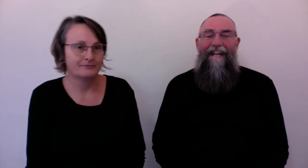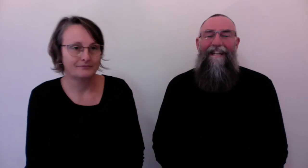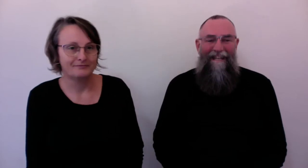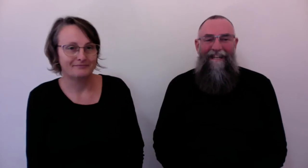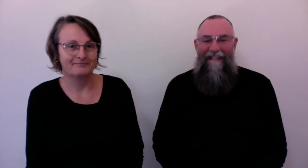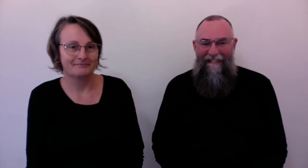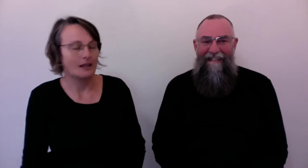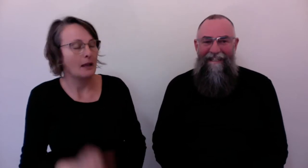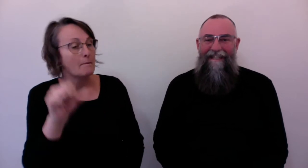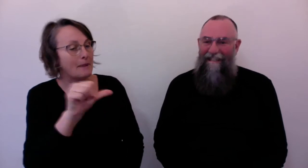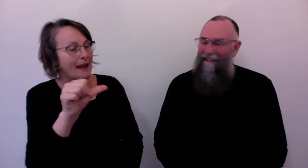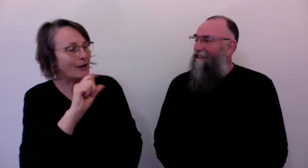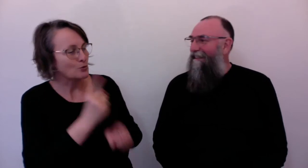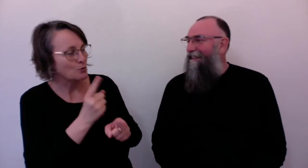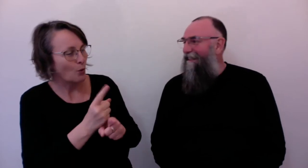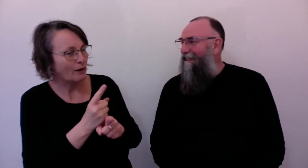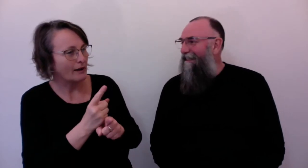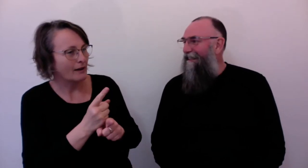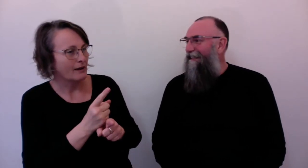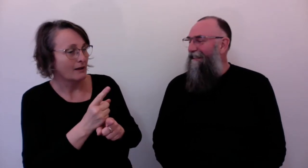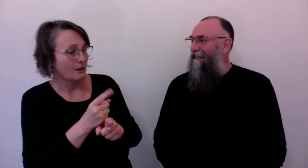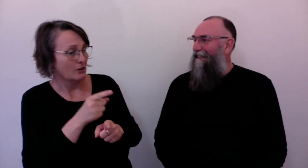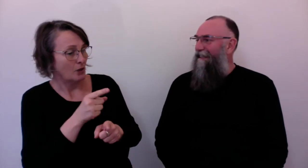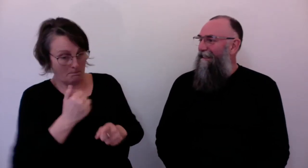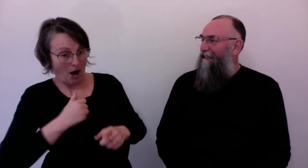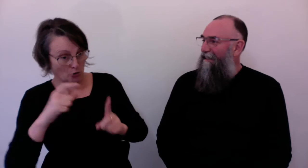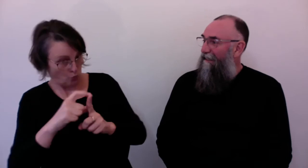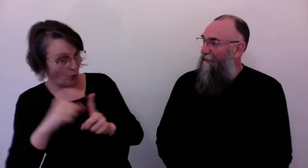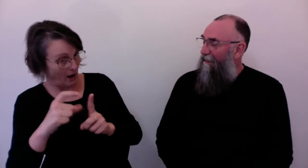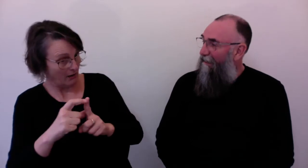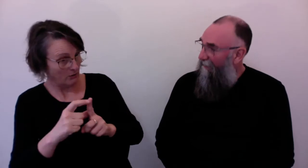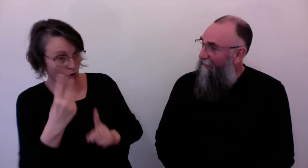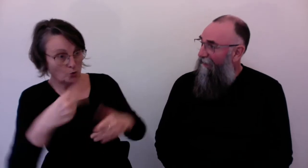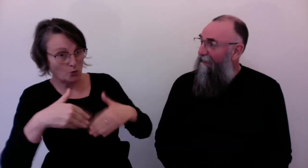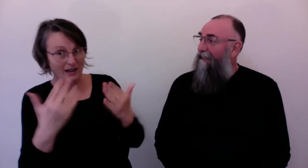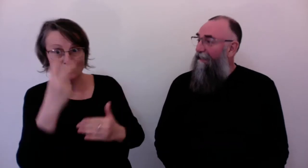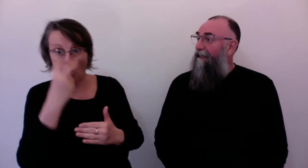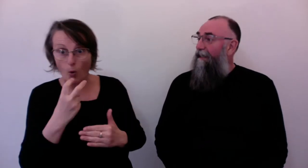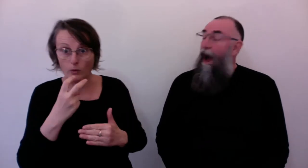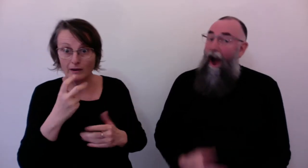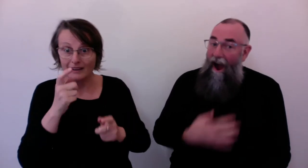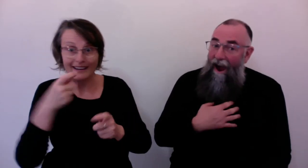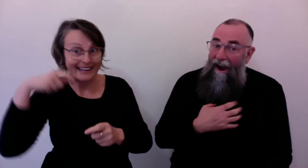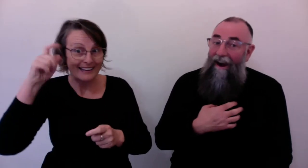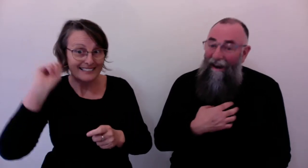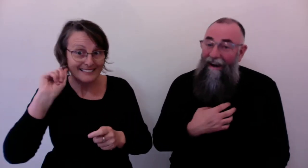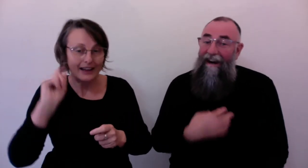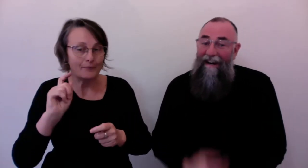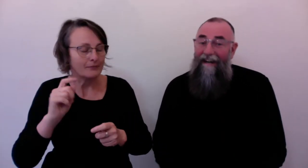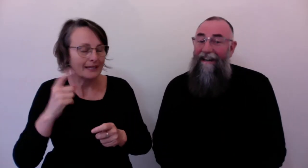but going back on that, Mhm. little Lindy Rose had a hearing test at 2 days. Oh, really? Yeah. Wow. Did you know that that's what happens? So this lady Yeah.